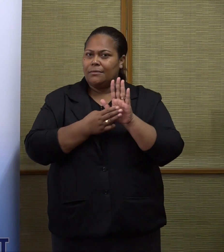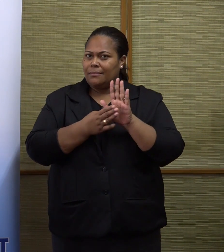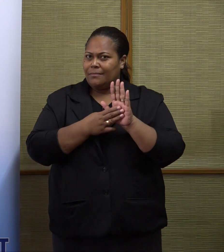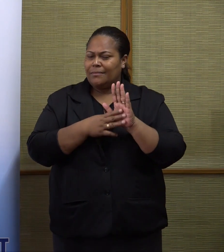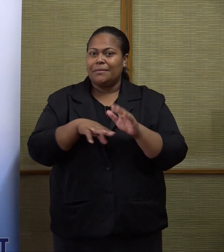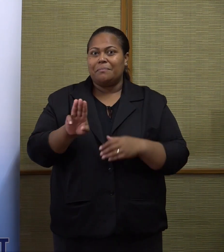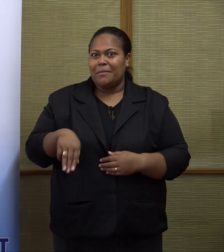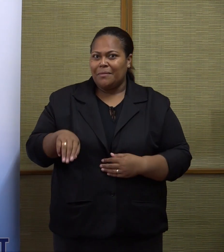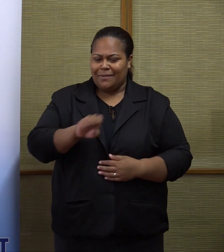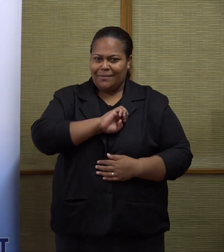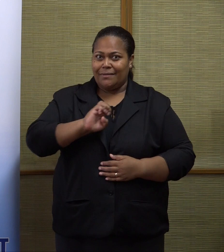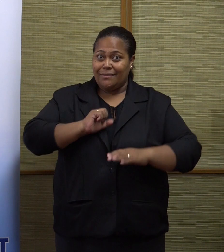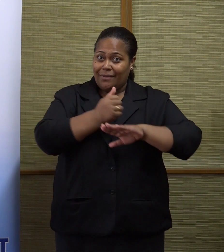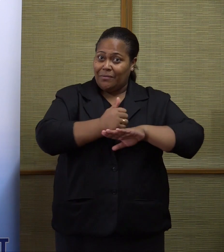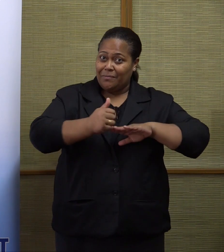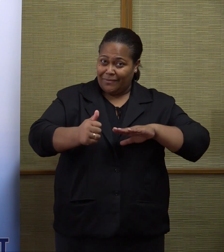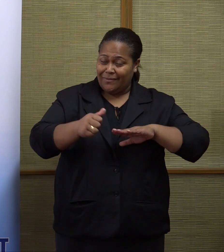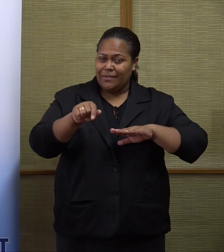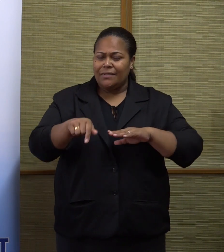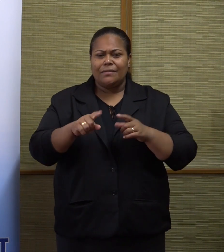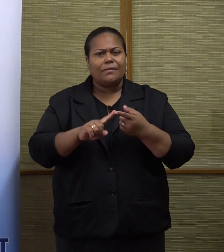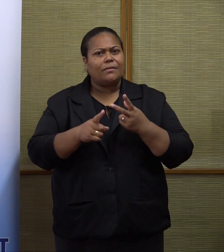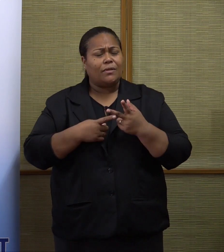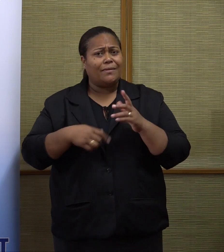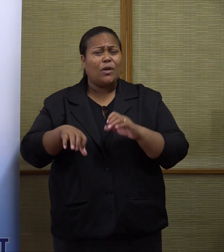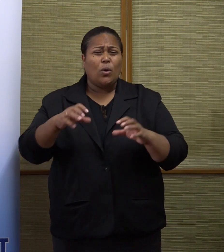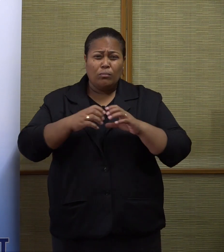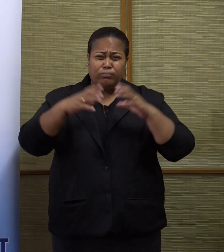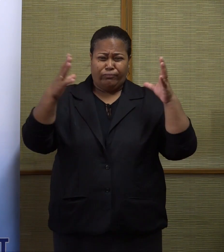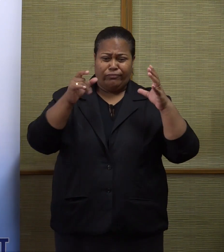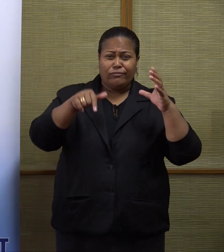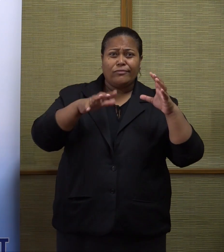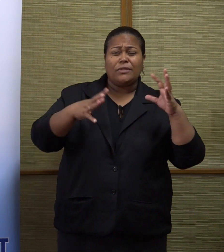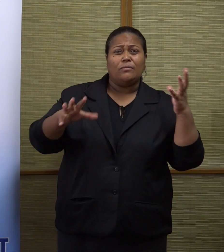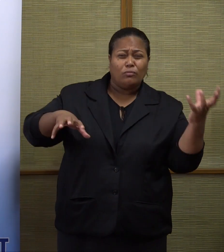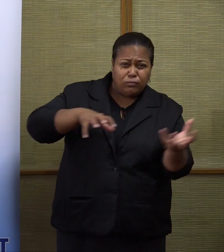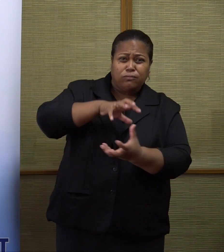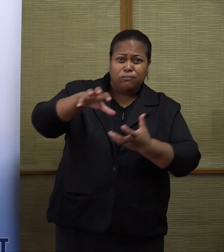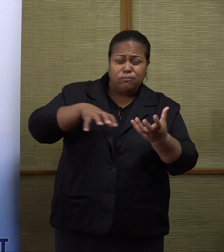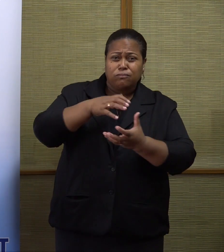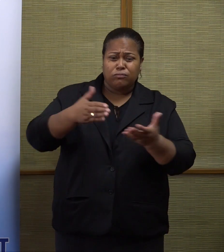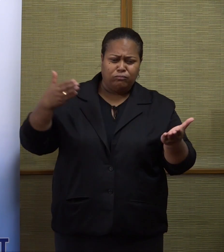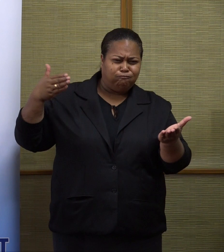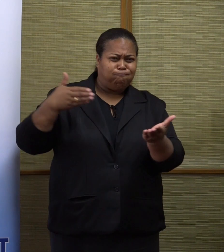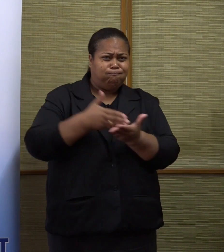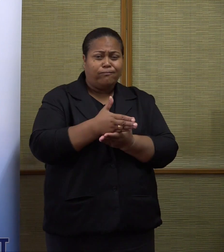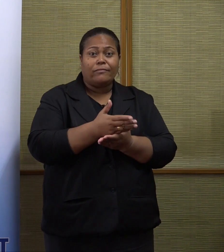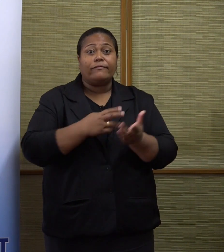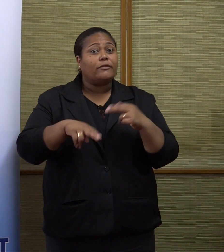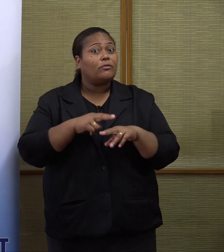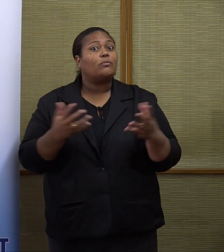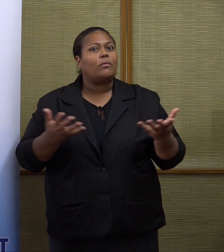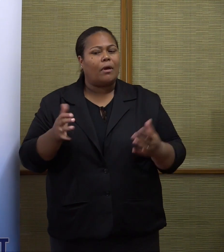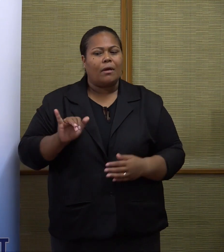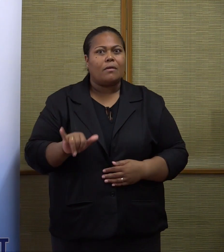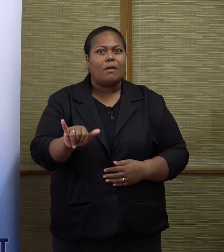we discuss. Super Cyclone Yasa's assault on Fiji began in the Yasawas yesterday afternoon.